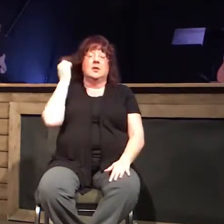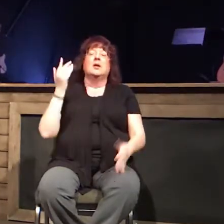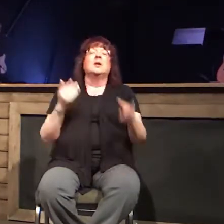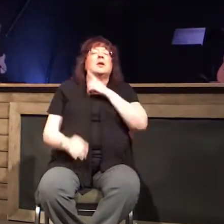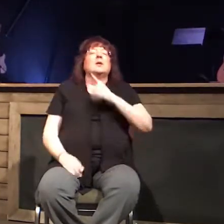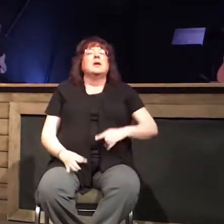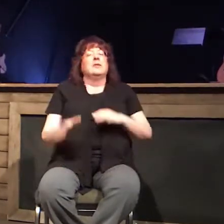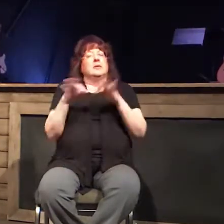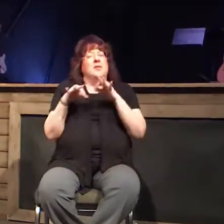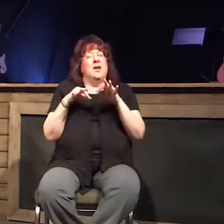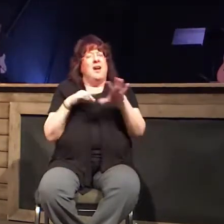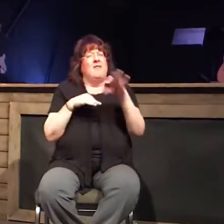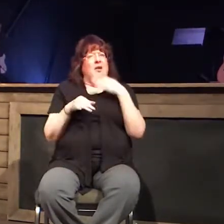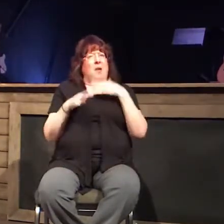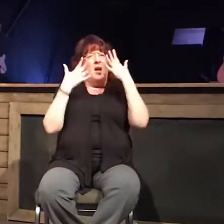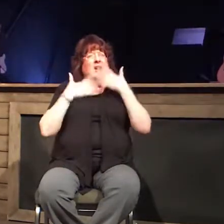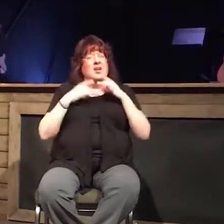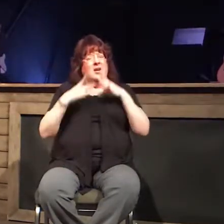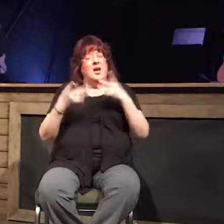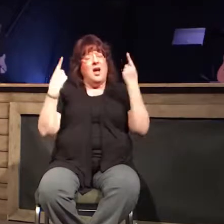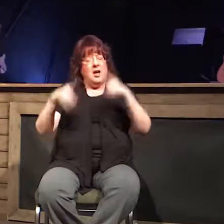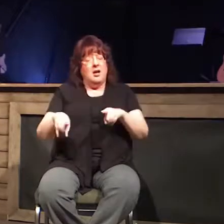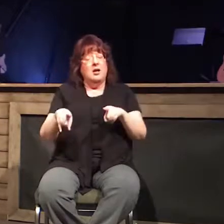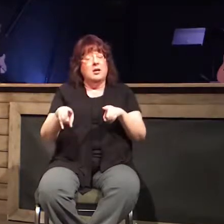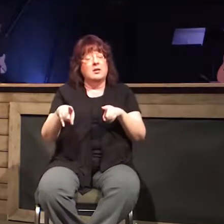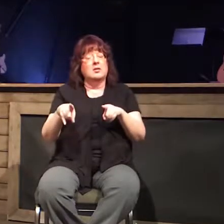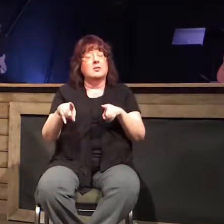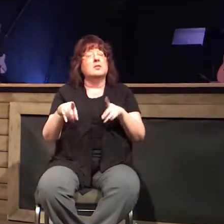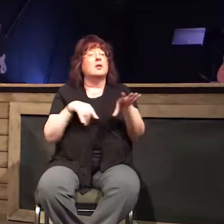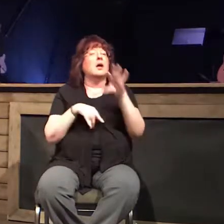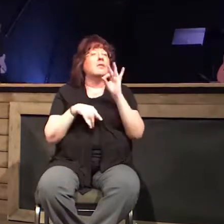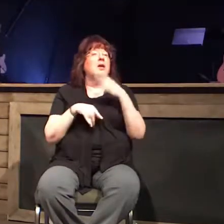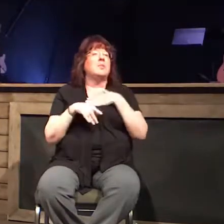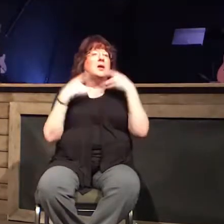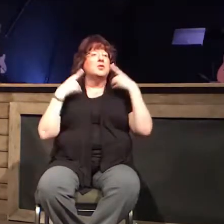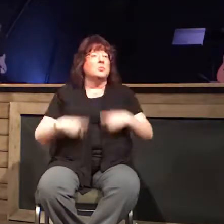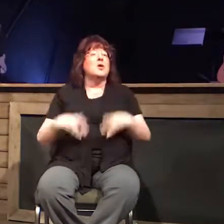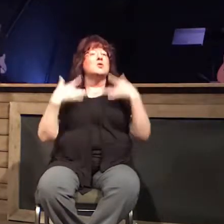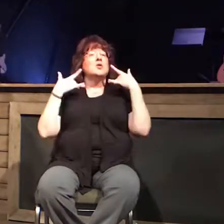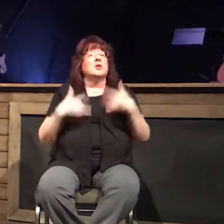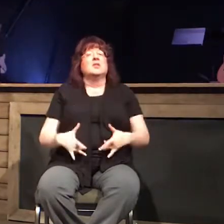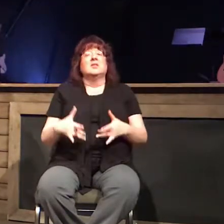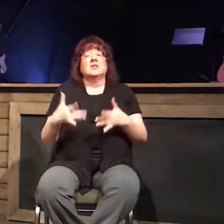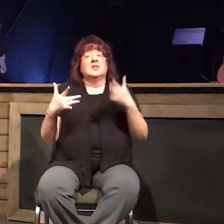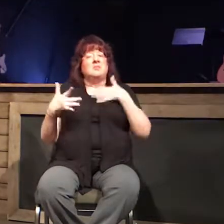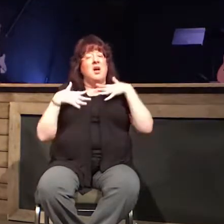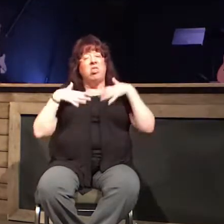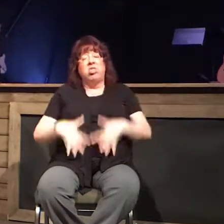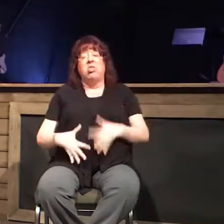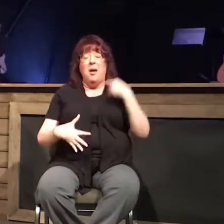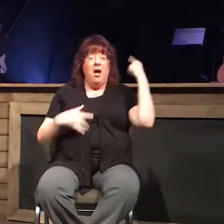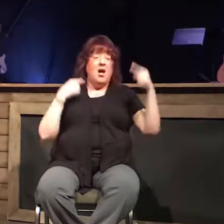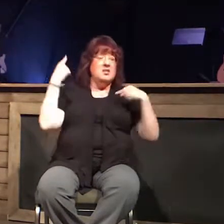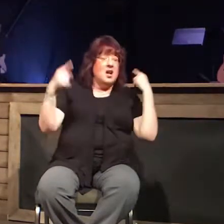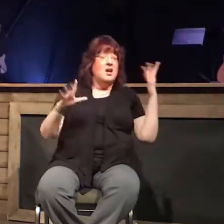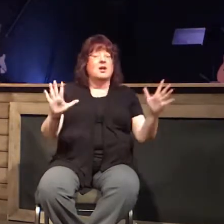And David said, here's what I discovered in my trouble. Here's what I discovered in my depression. Here's what I discovered in my insanity.